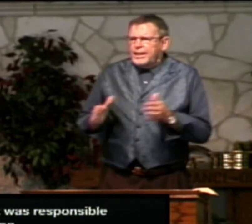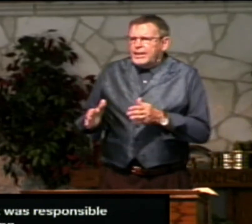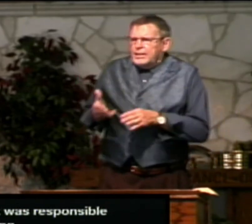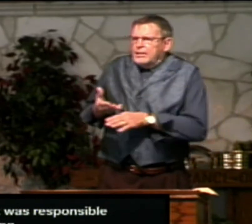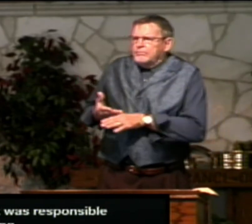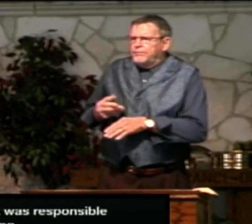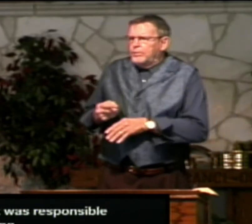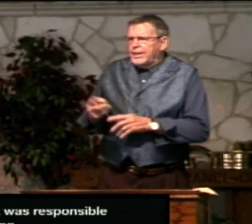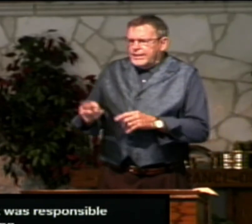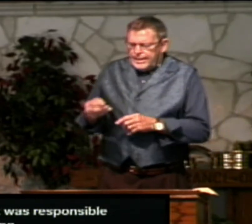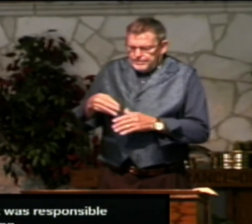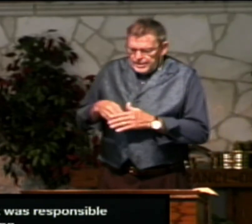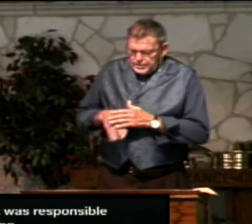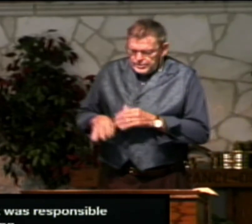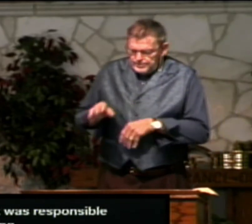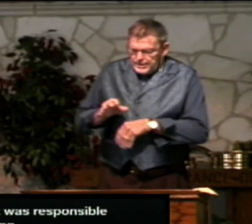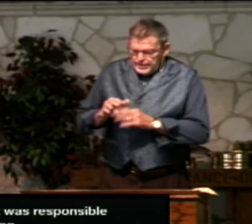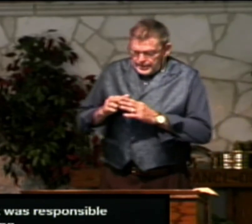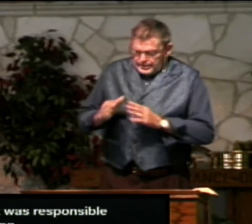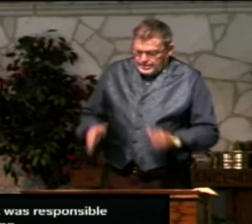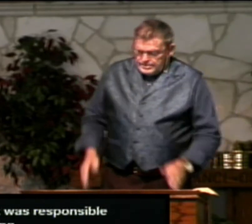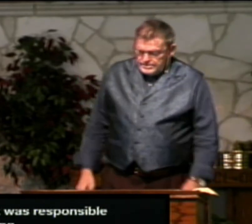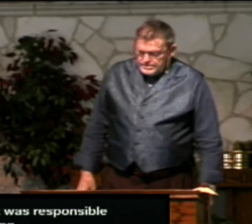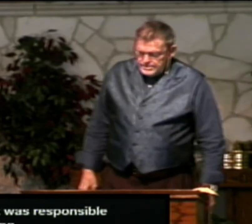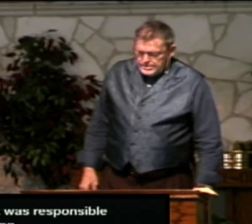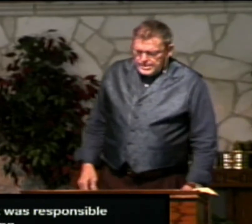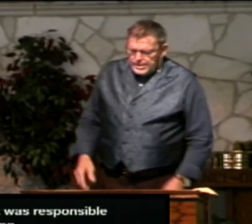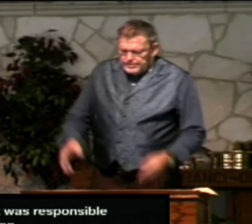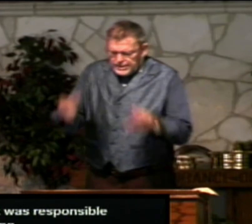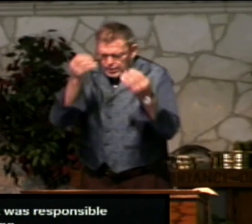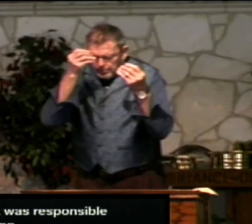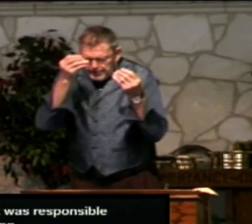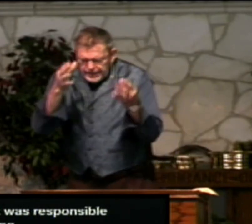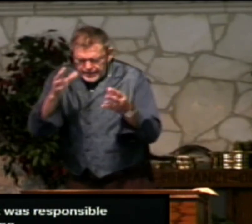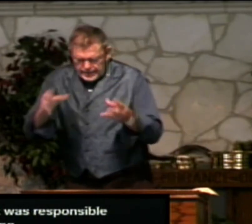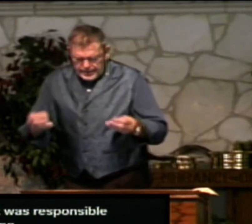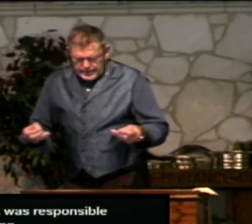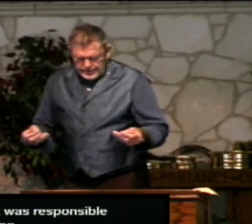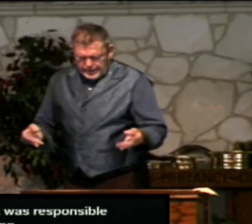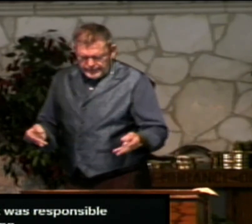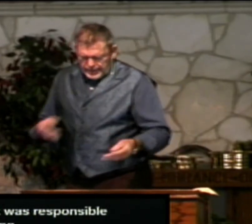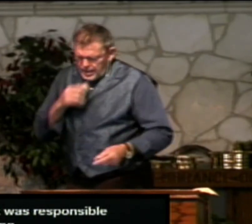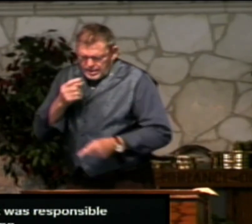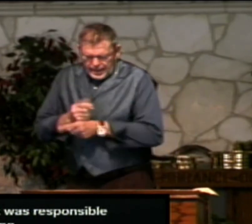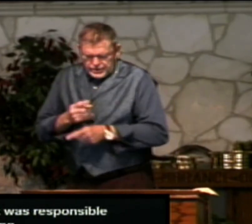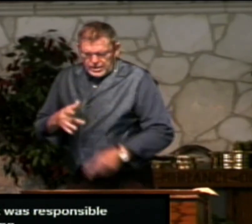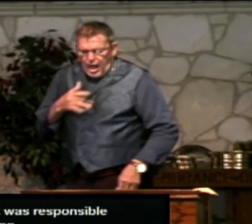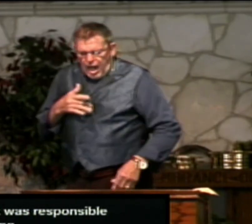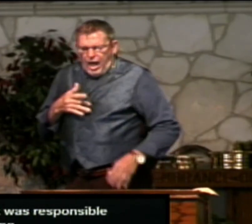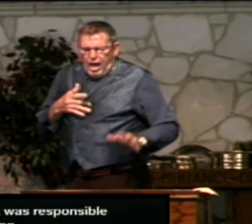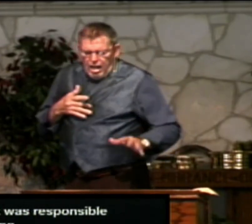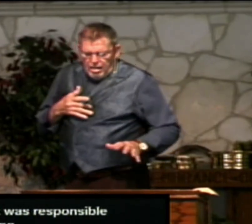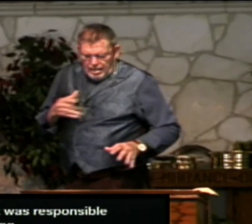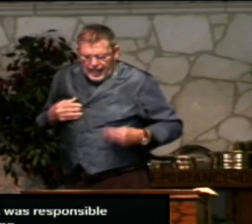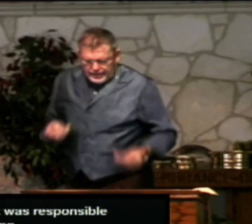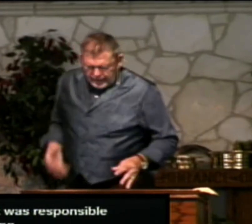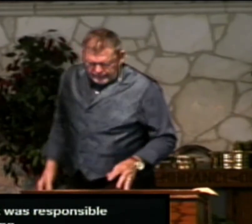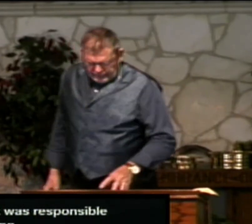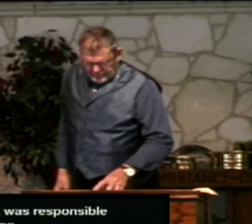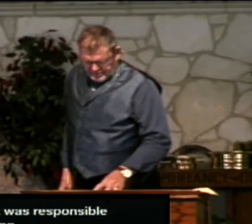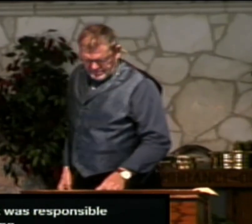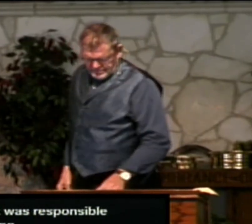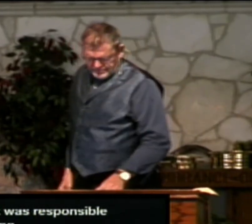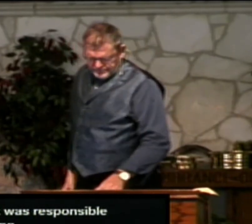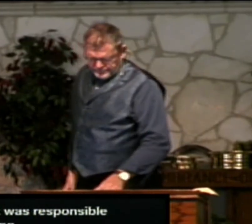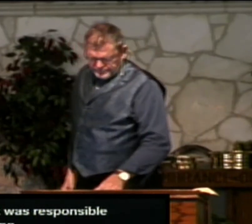already planned before they came into the building. It was an obedient giving, not just, I'll